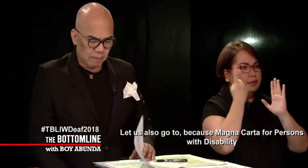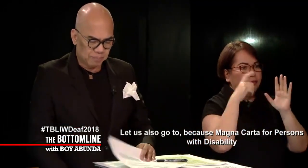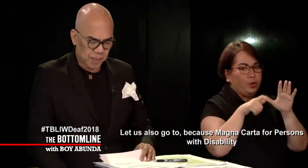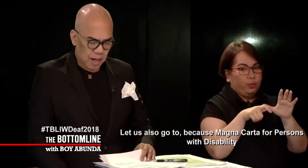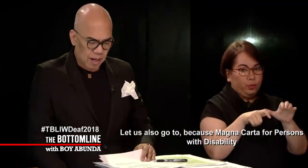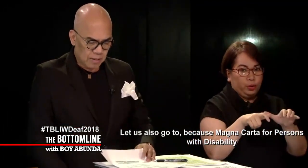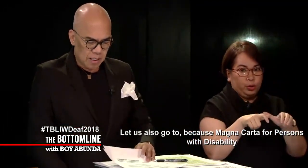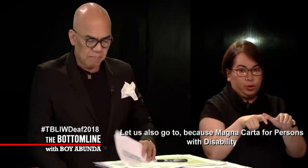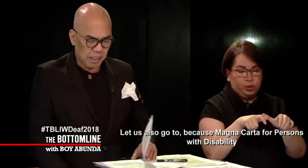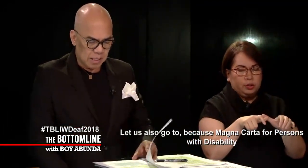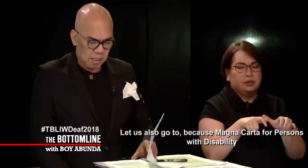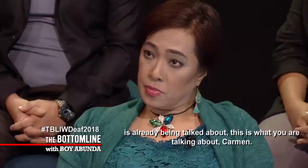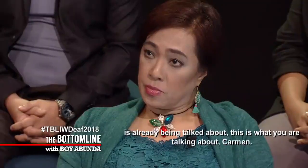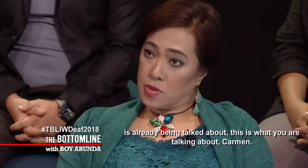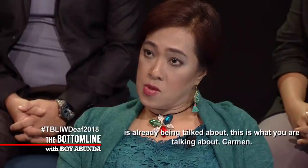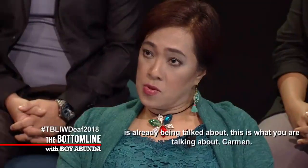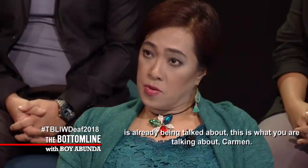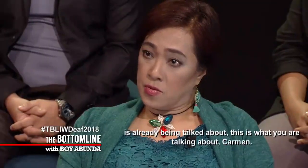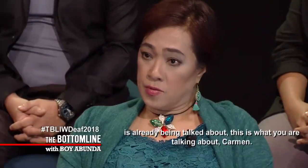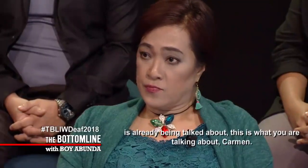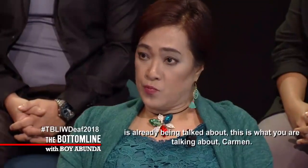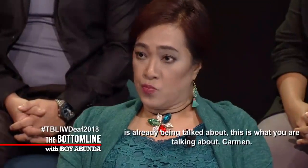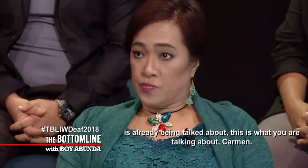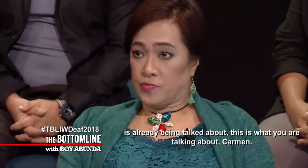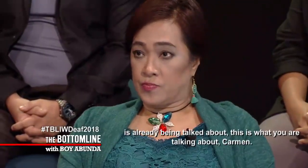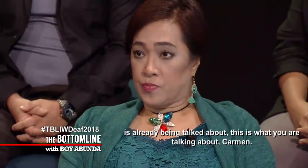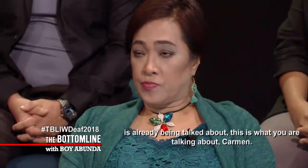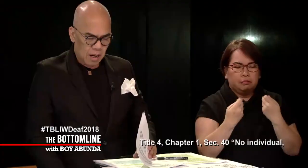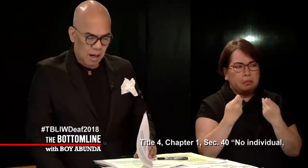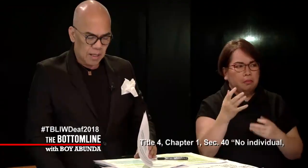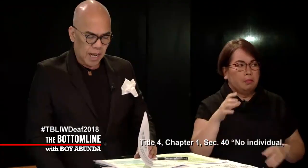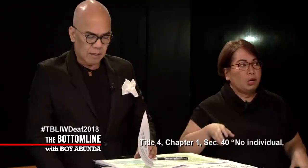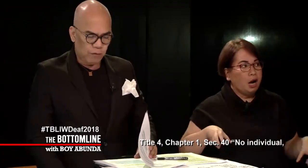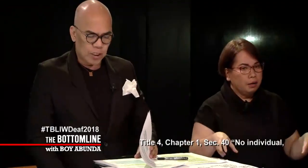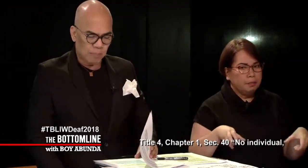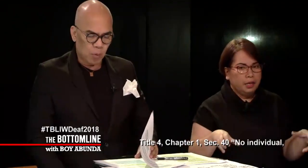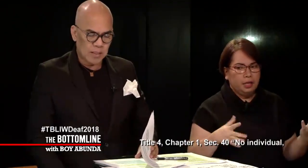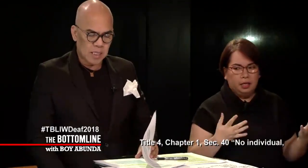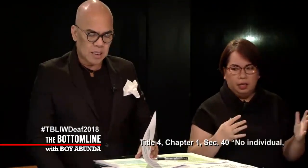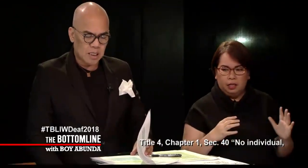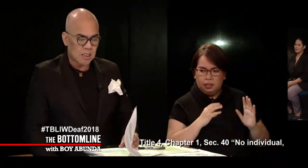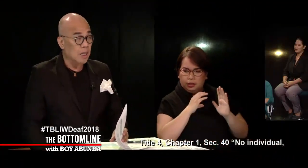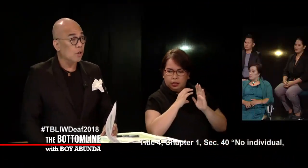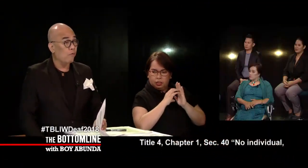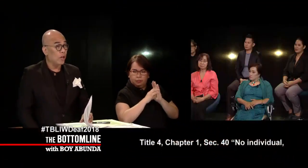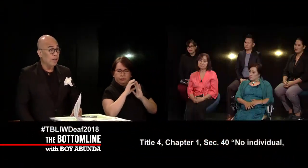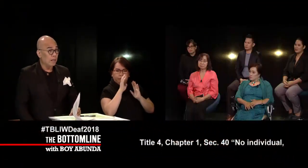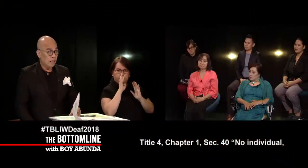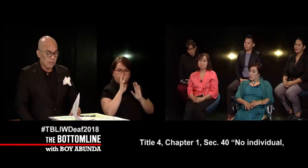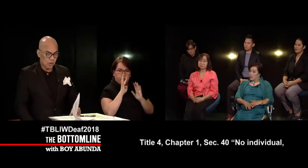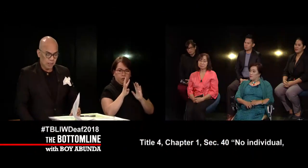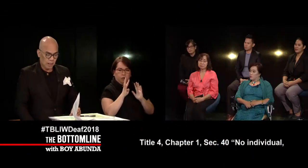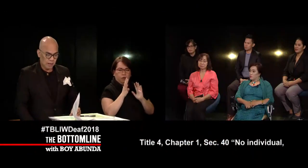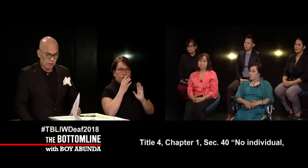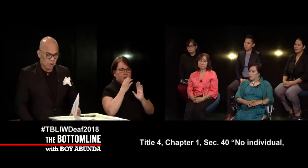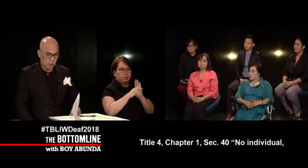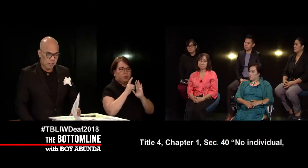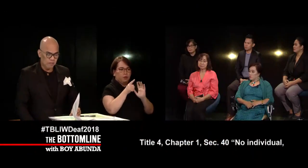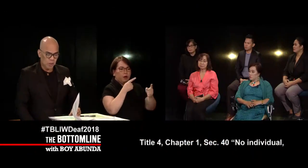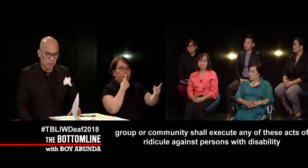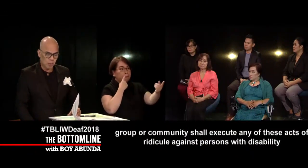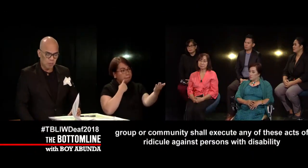with disability. Ito yung sinasabi mo, Carmen, Title 4, Chapter 1, Section 40. Attorney Claire,